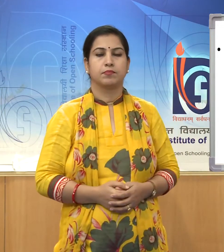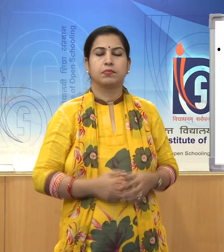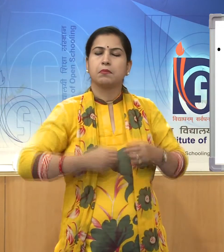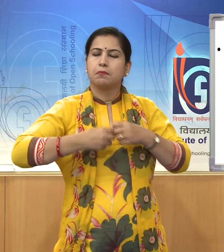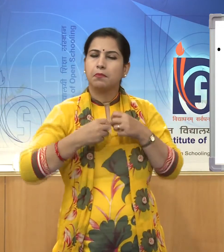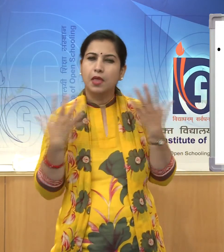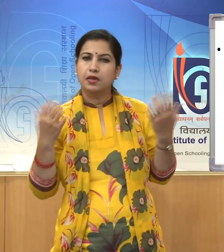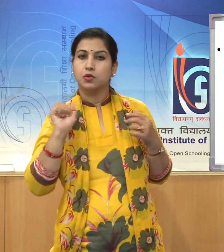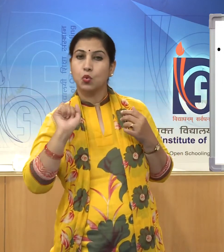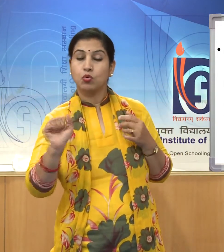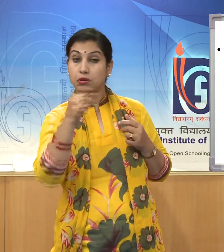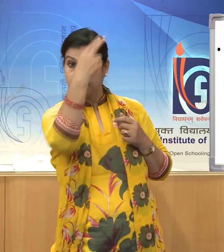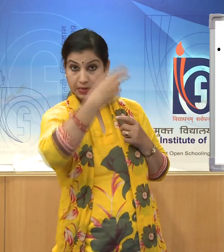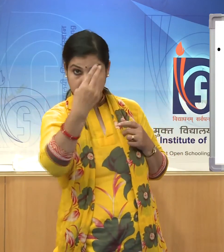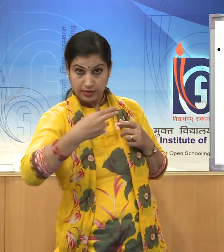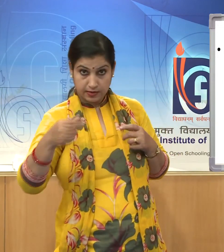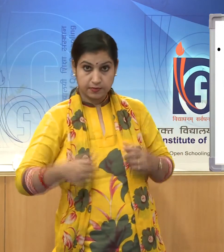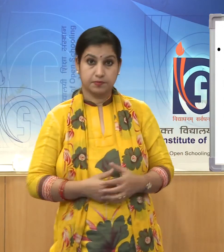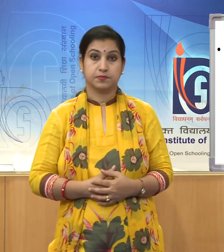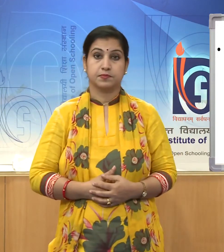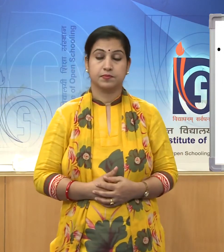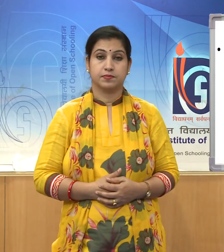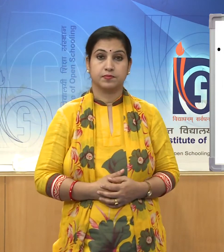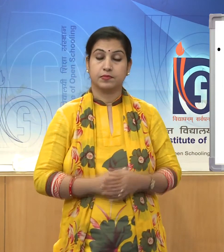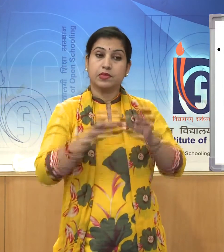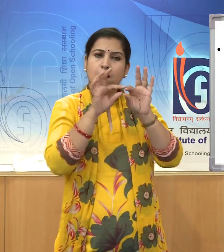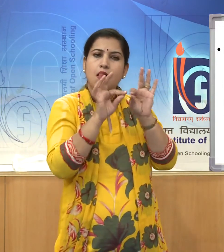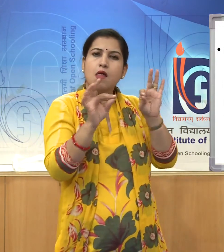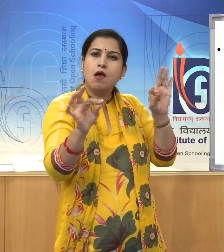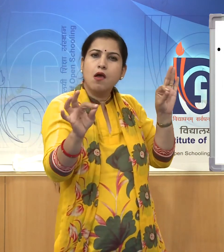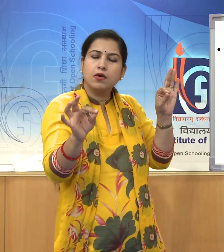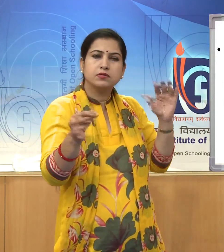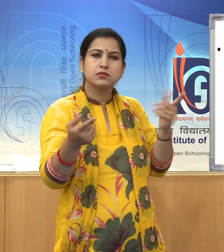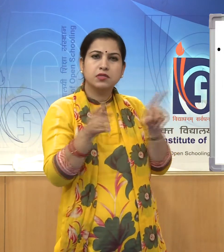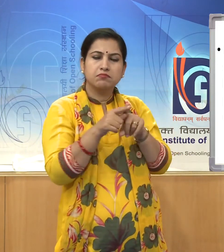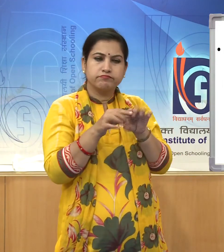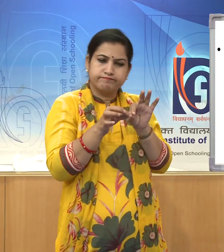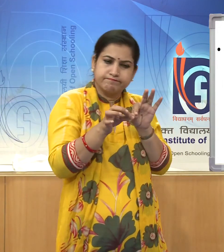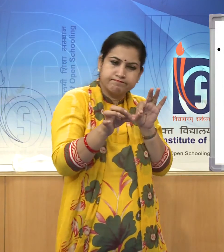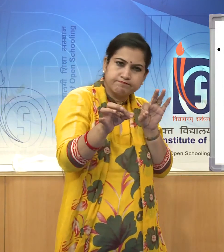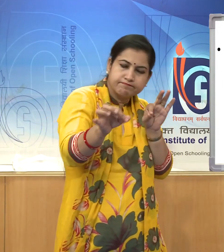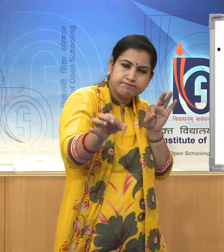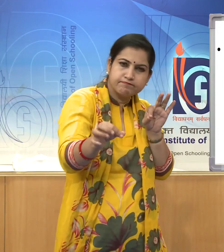In most of his paintings, lines are sketchy and